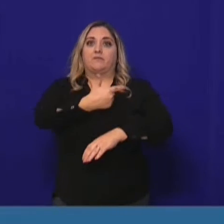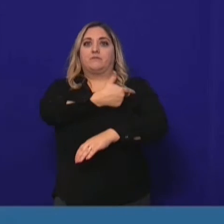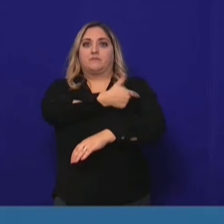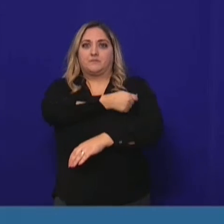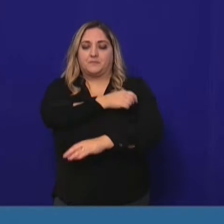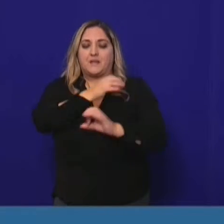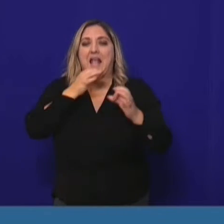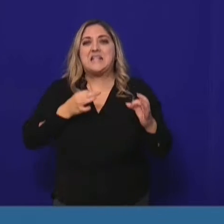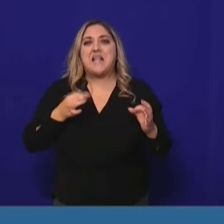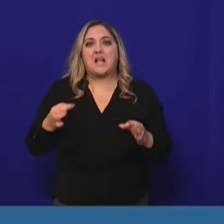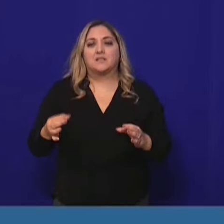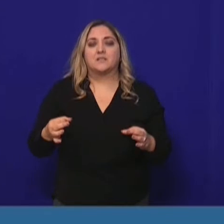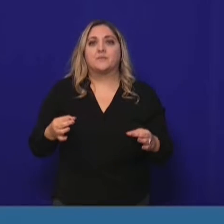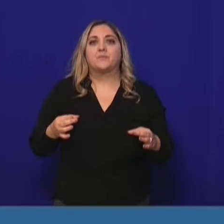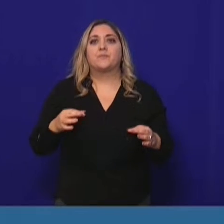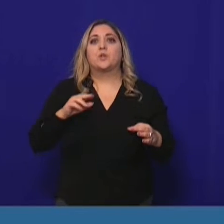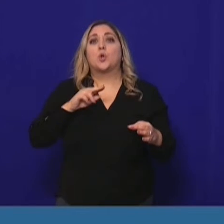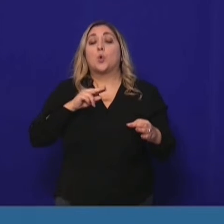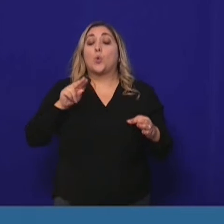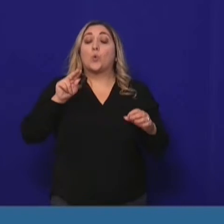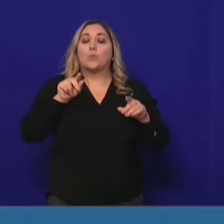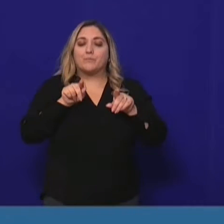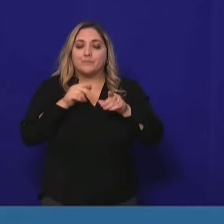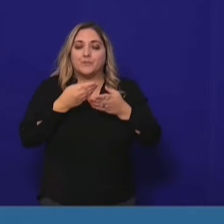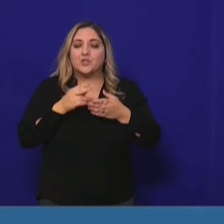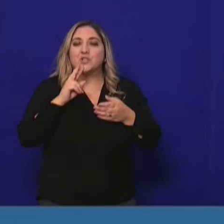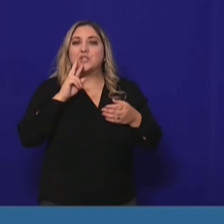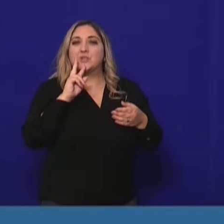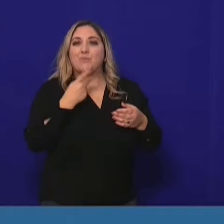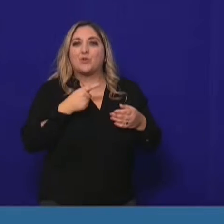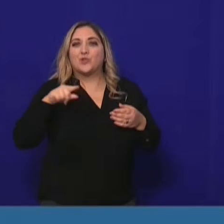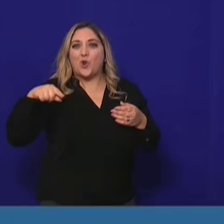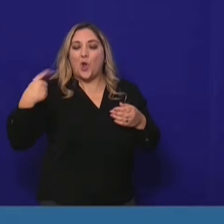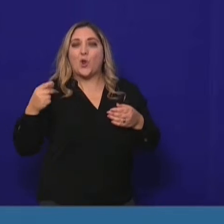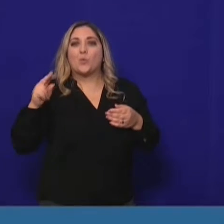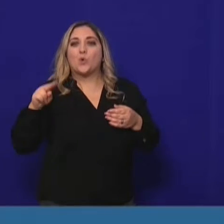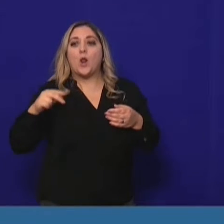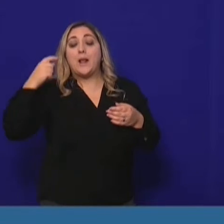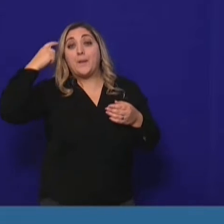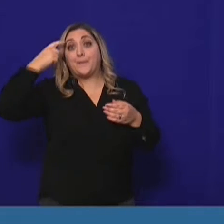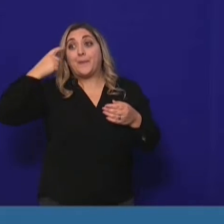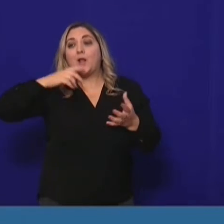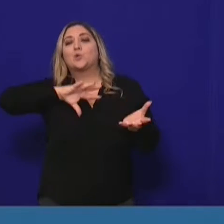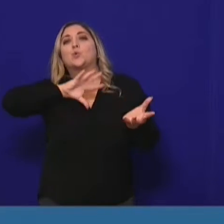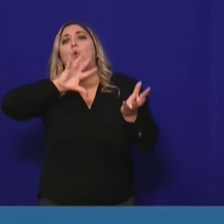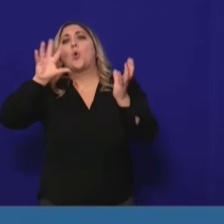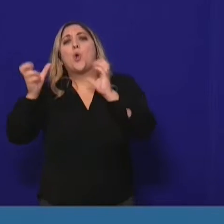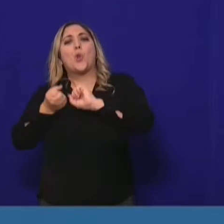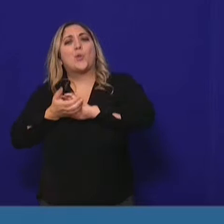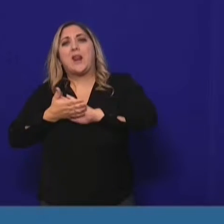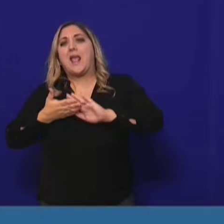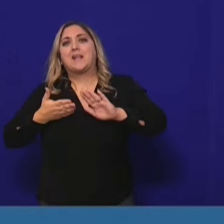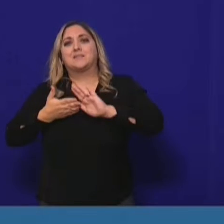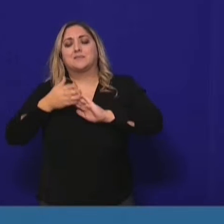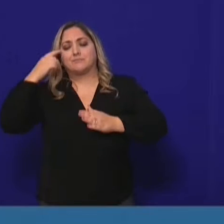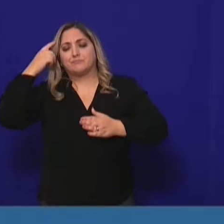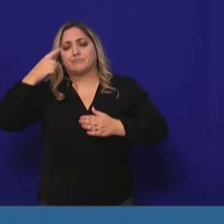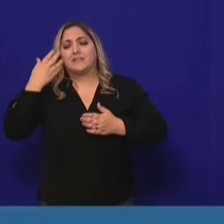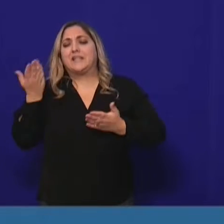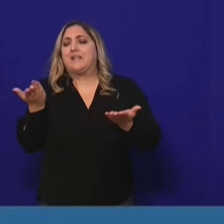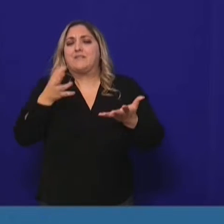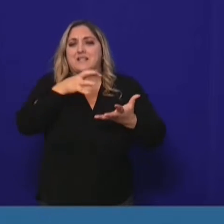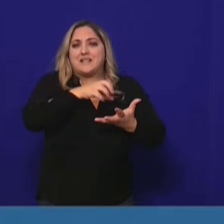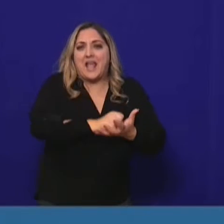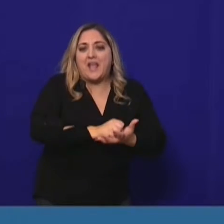administrata lil persuni. U biex naqqat miż-żewġ mistoqsijiet flimkien, aħna għandna l-pjan kollu ta' kif huma